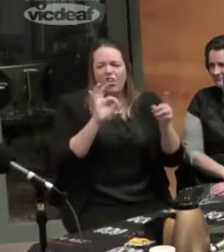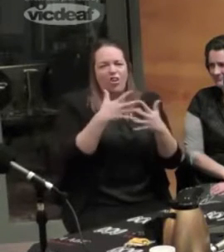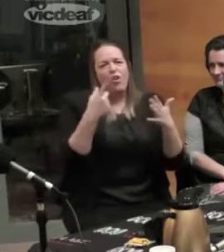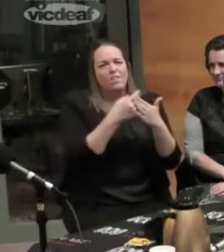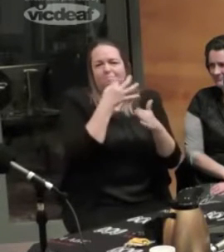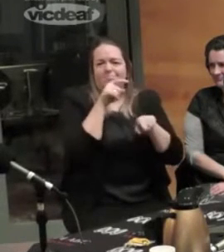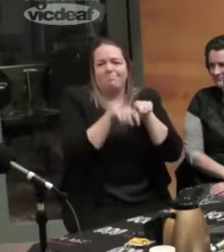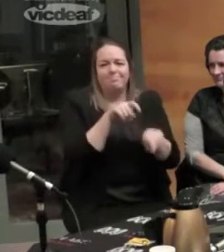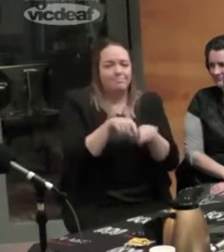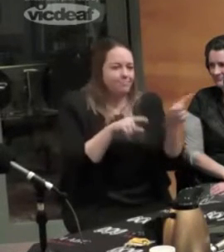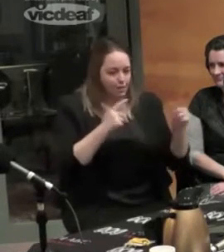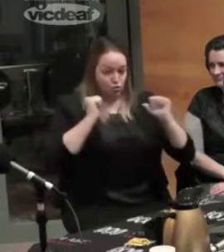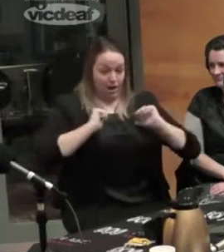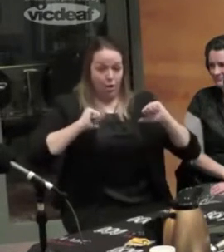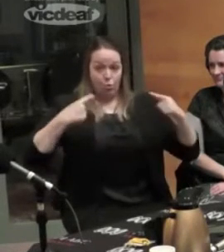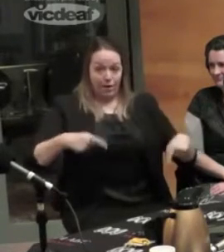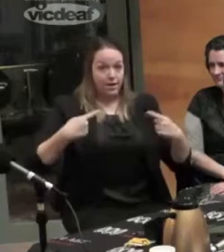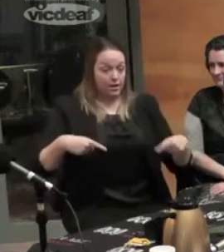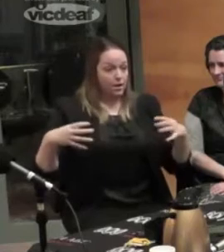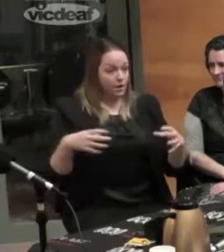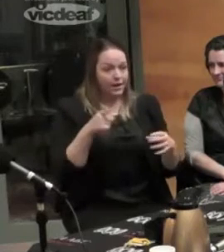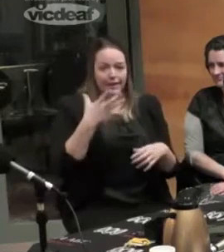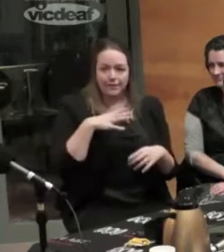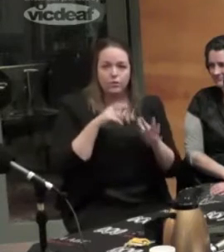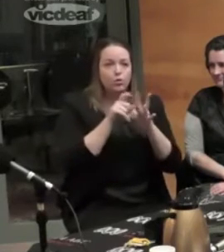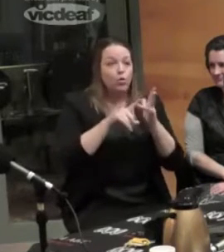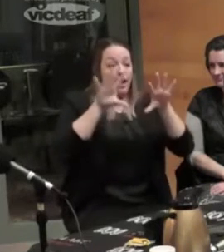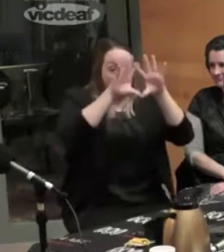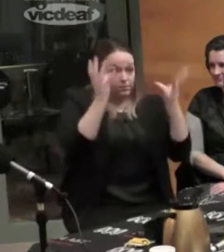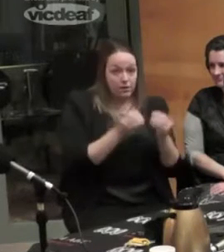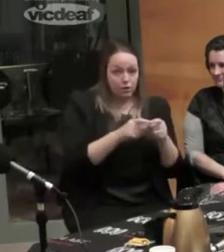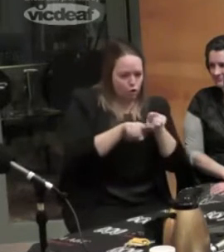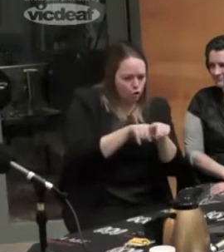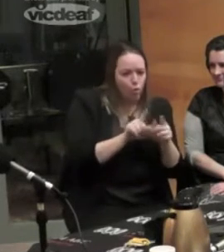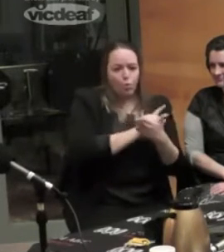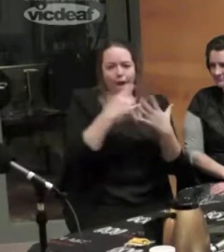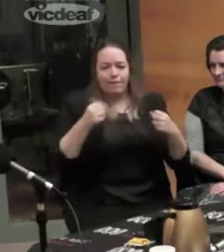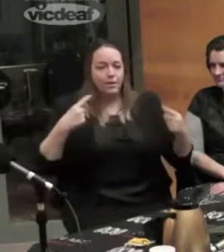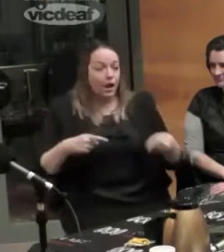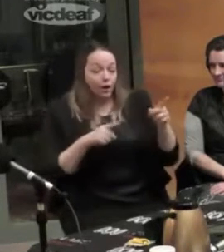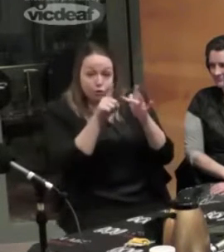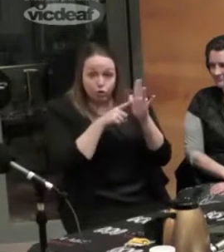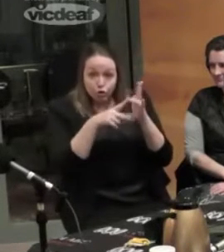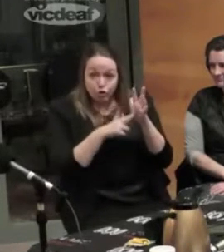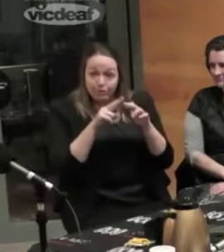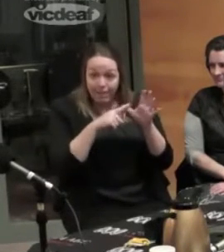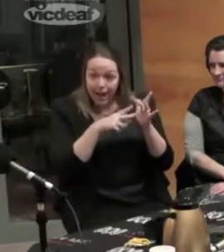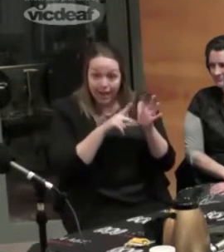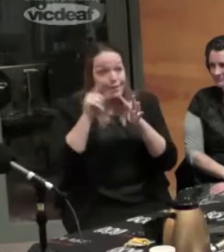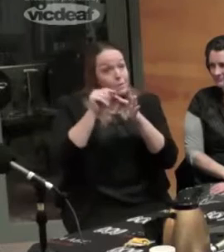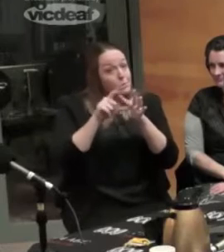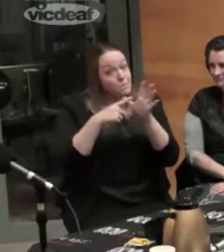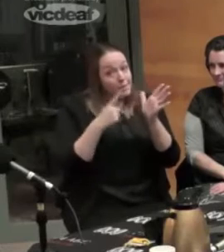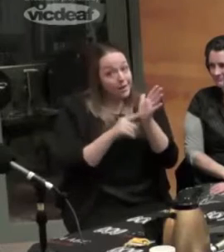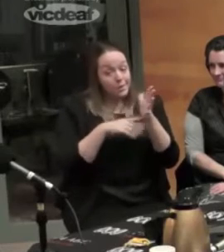Because isn't the whole idea of the trainer wheels that they do all that stuff while they've got the trainer wheels on? John Faine, Pedal Magic, will tell you that training wheels